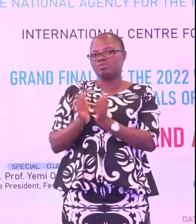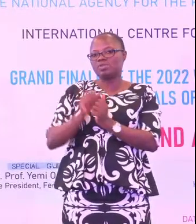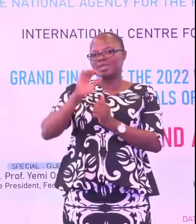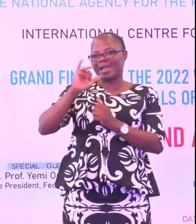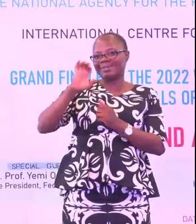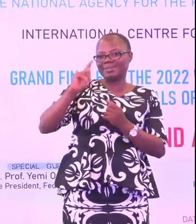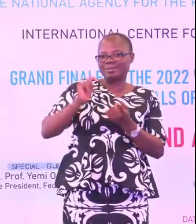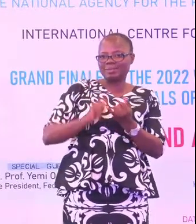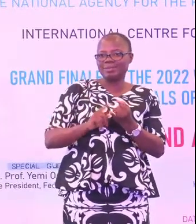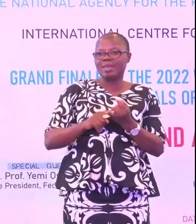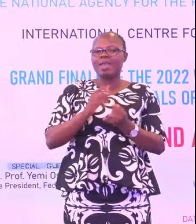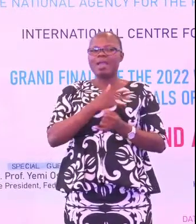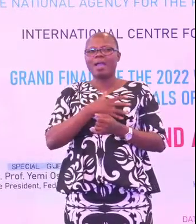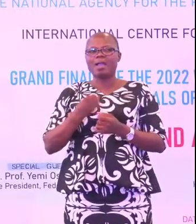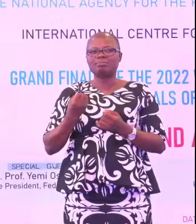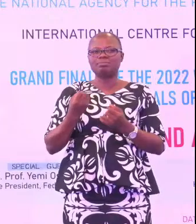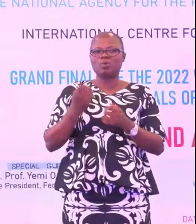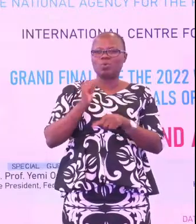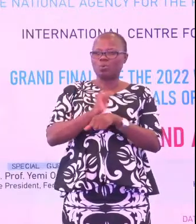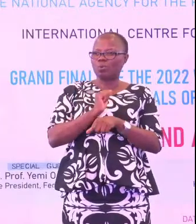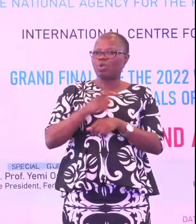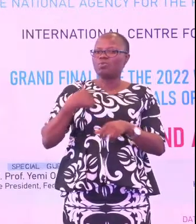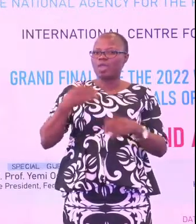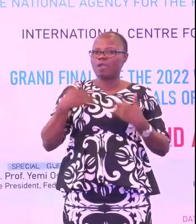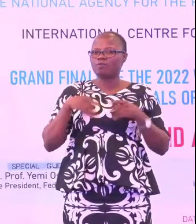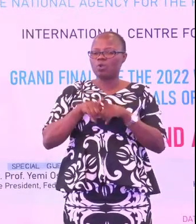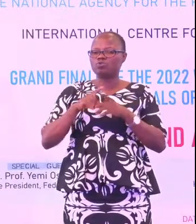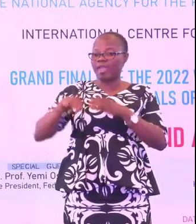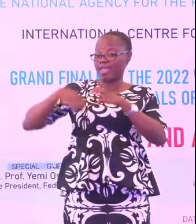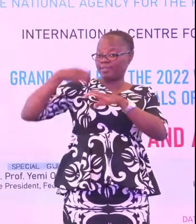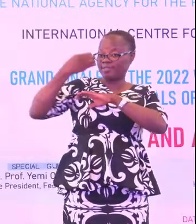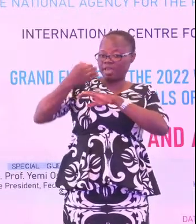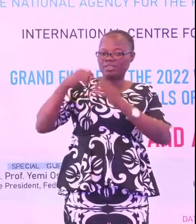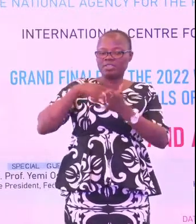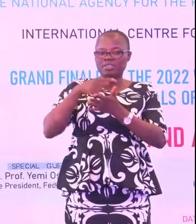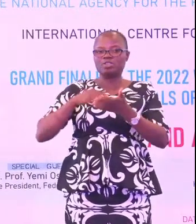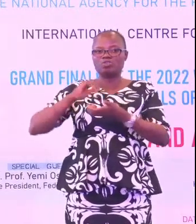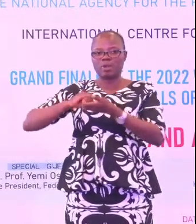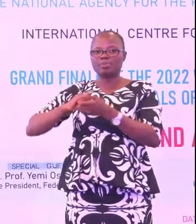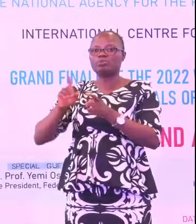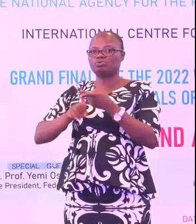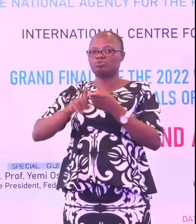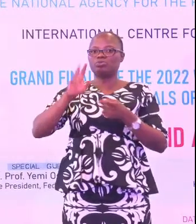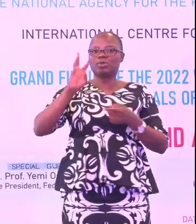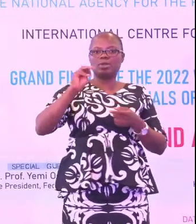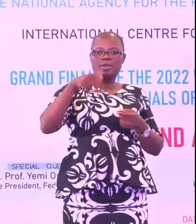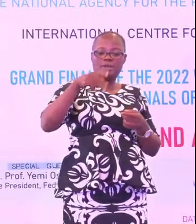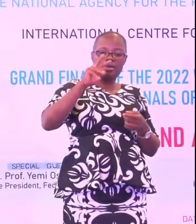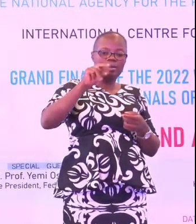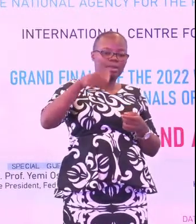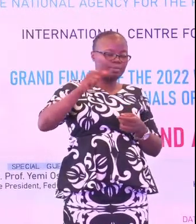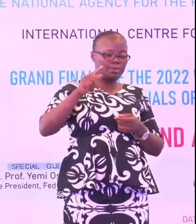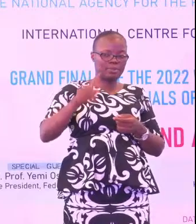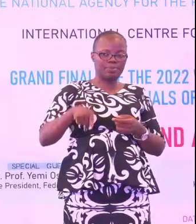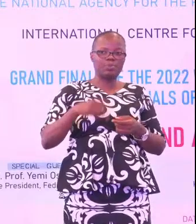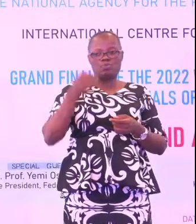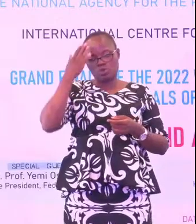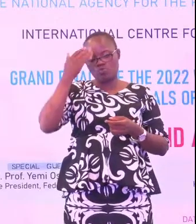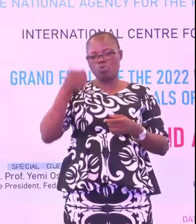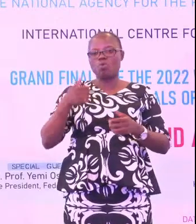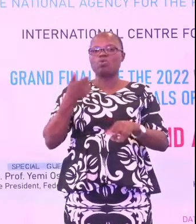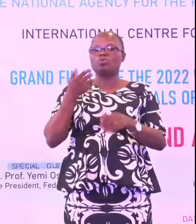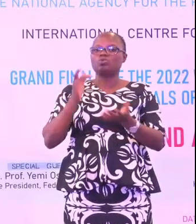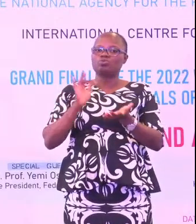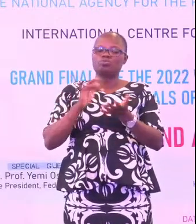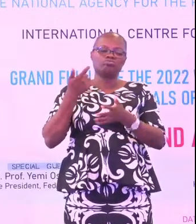ICT and the dark web, we're also extending such collaboration to NAPTIP, because we know drug trafficking and